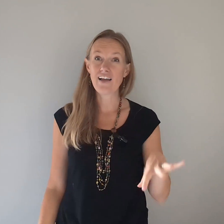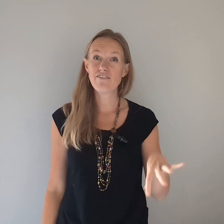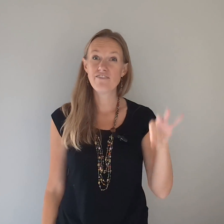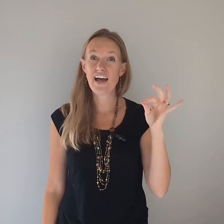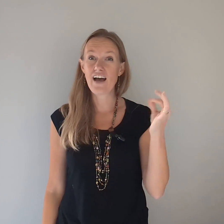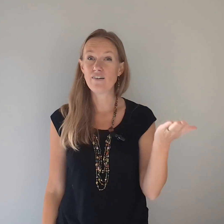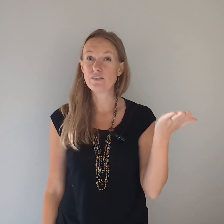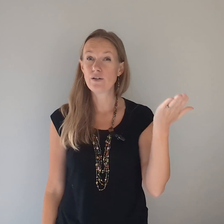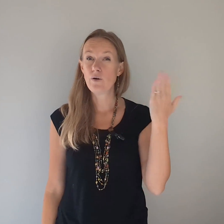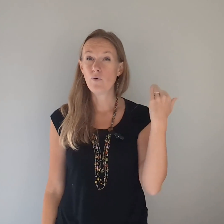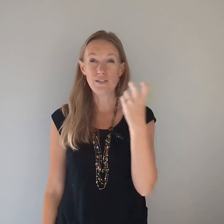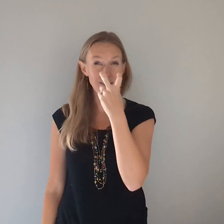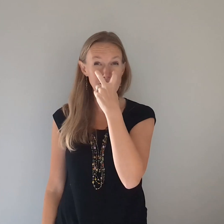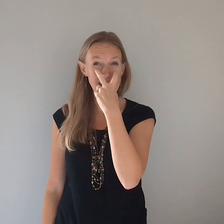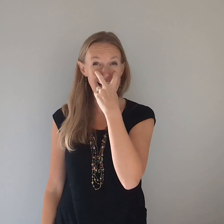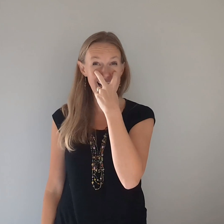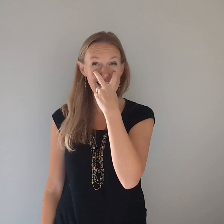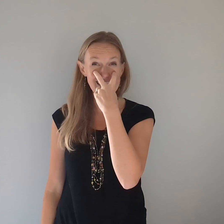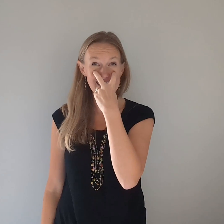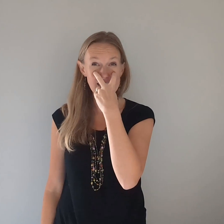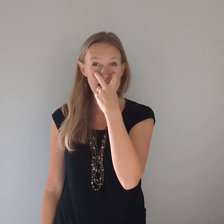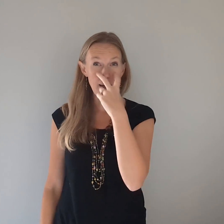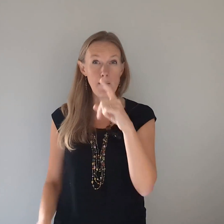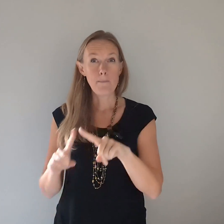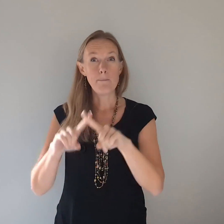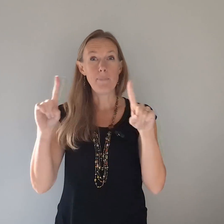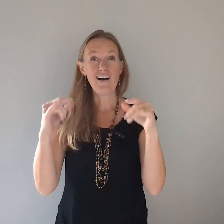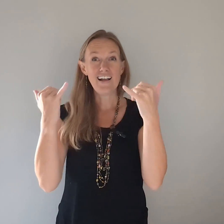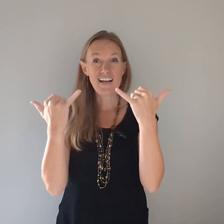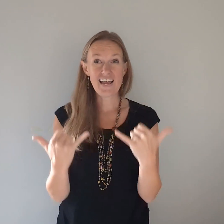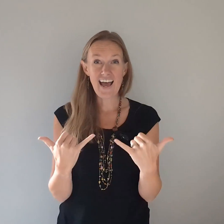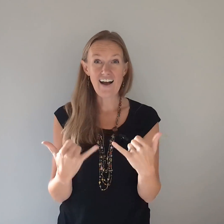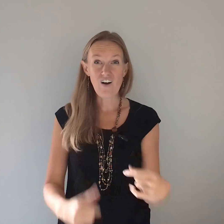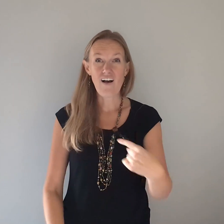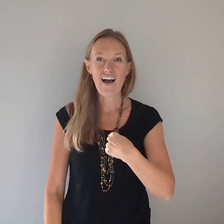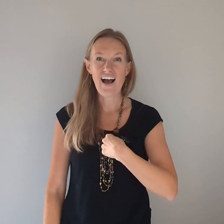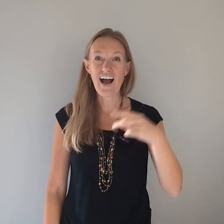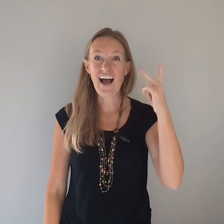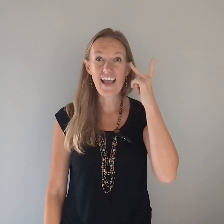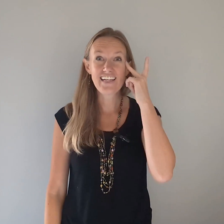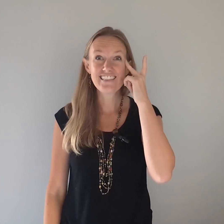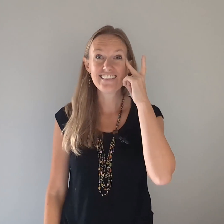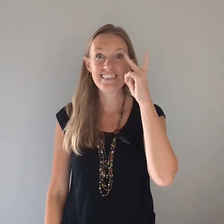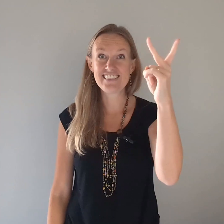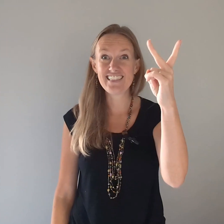I'm found, was blind, but now I